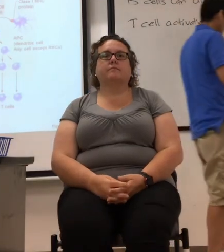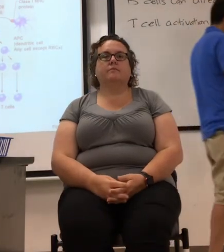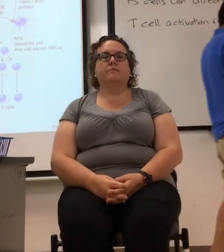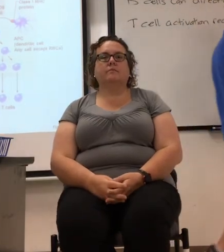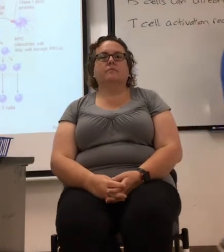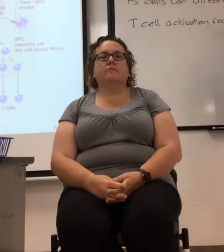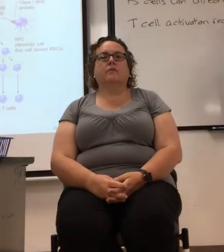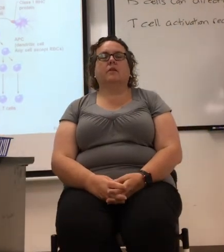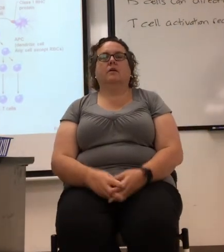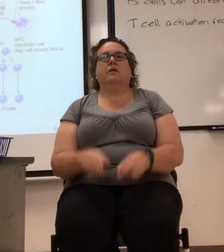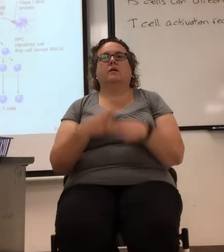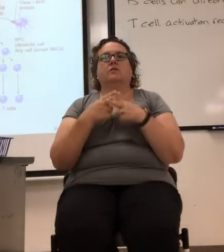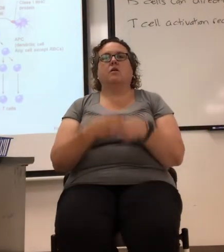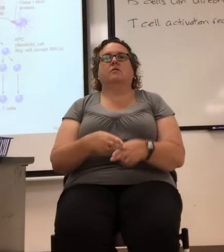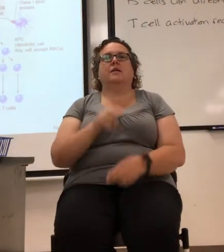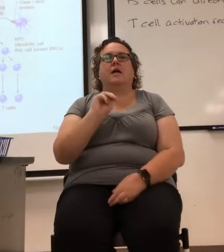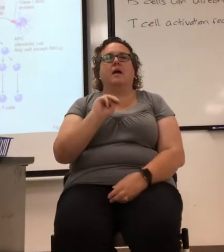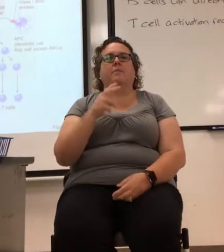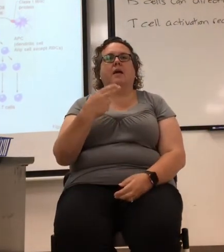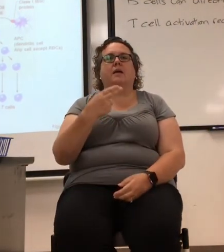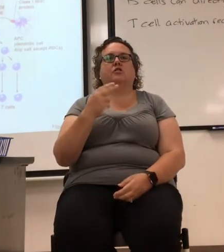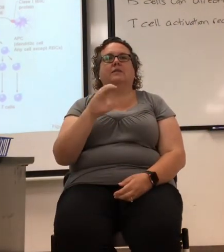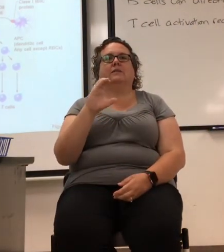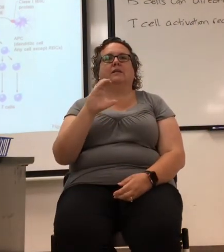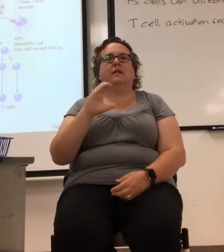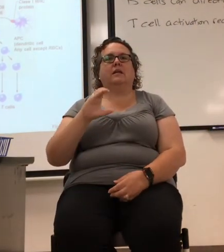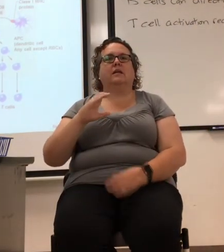It's called a MHC restriction.